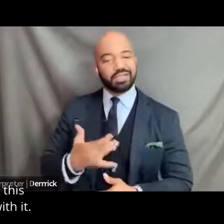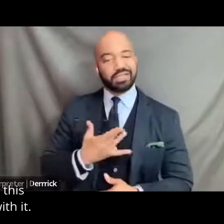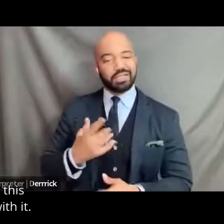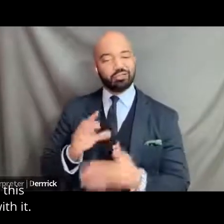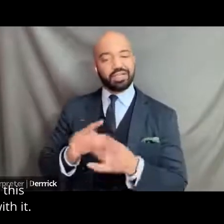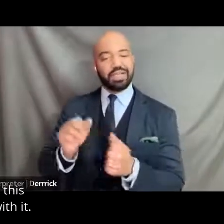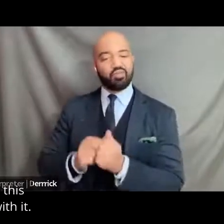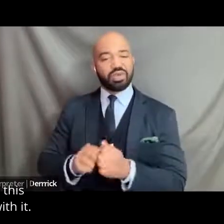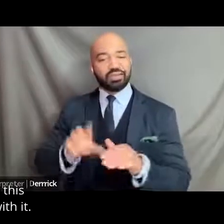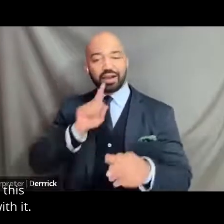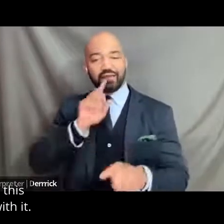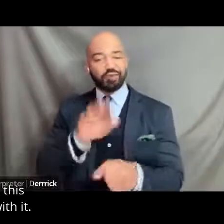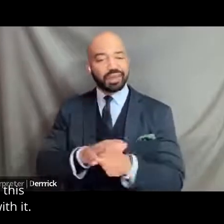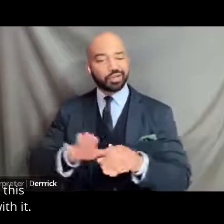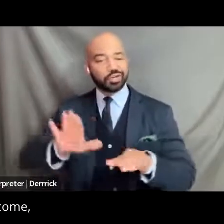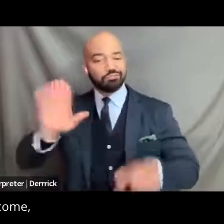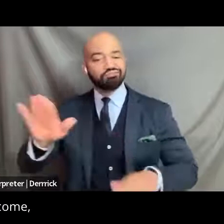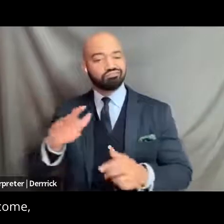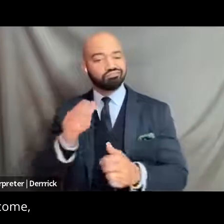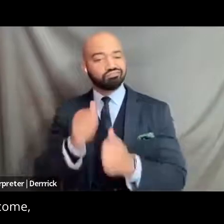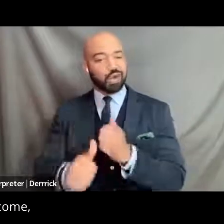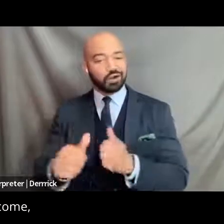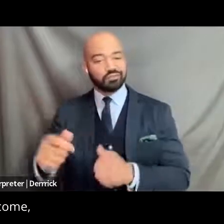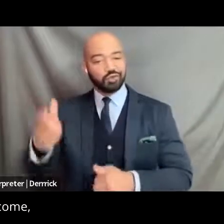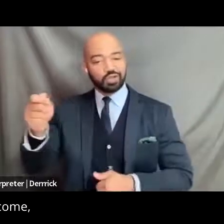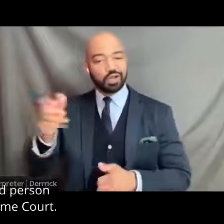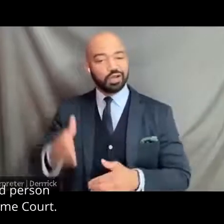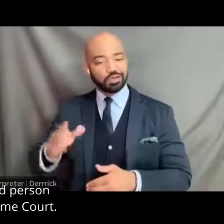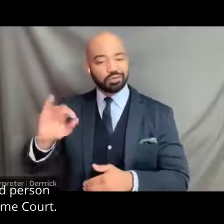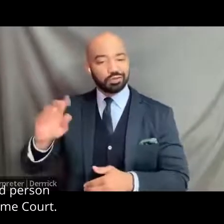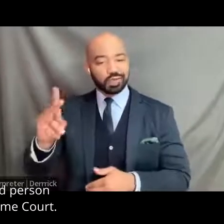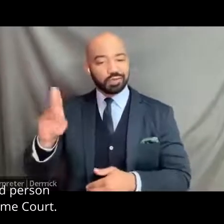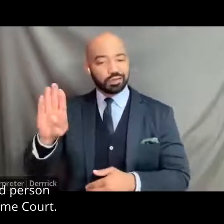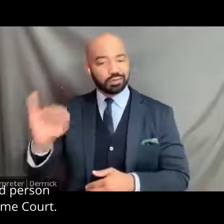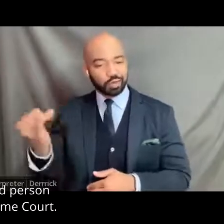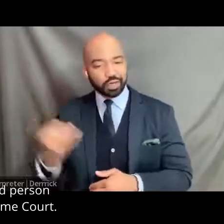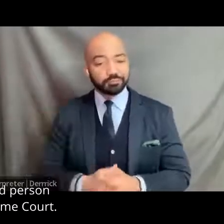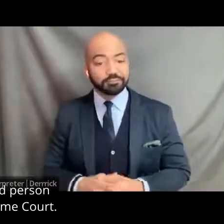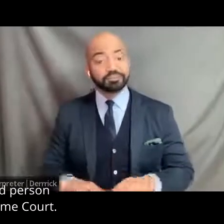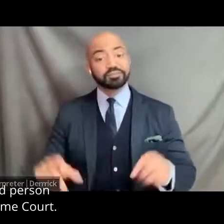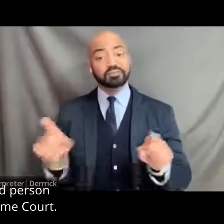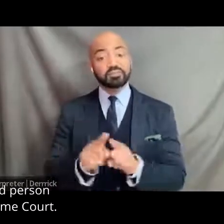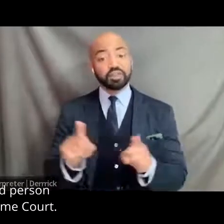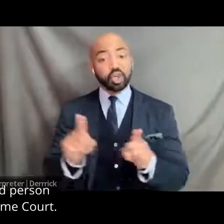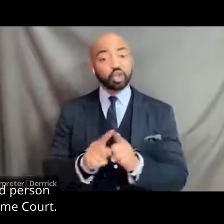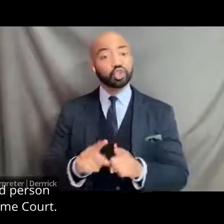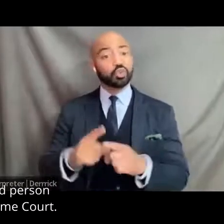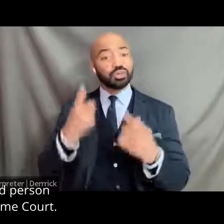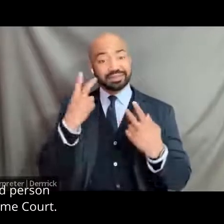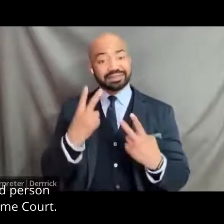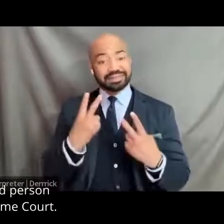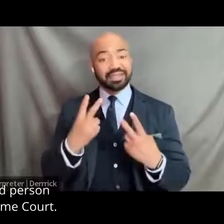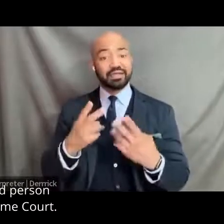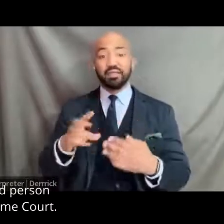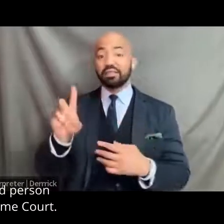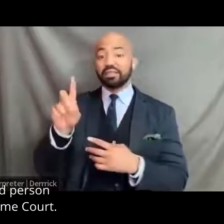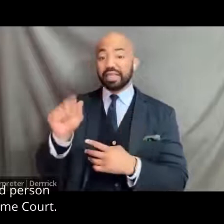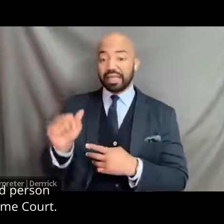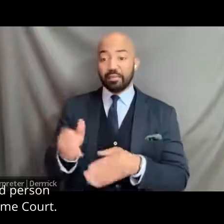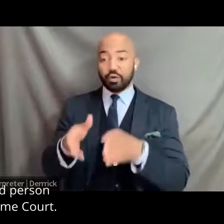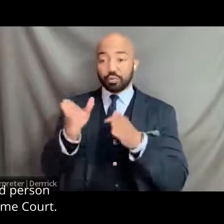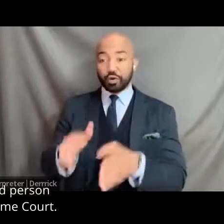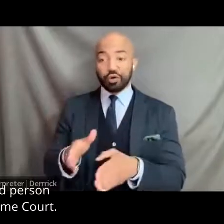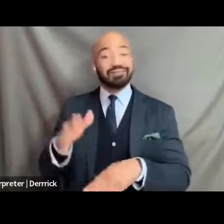take this and go forward with it and in future to come we will see a disabled person uh who sits on the